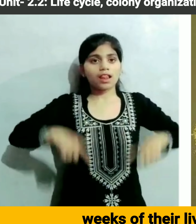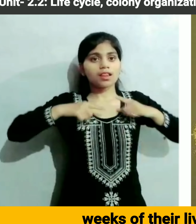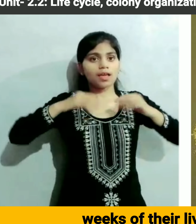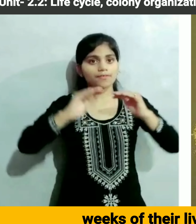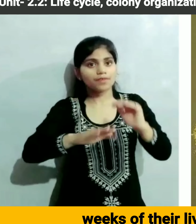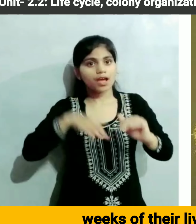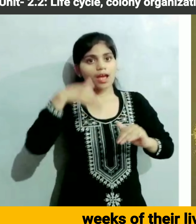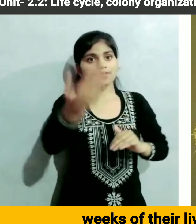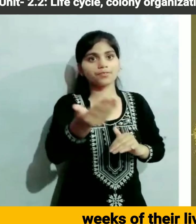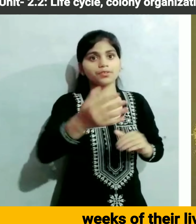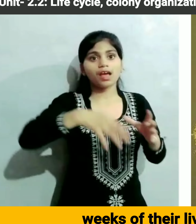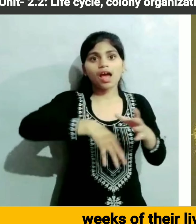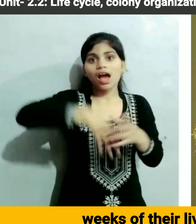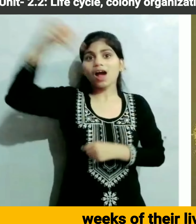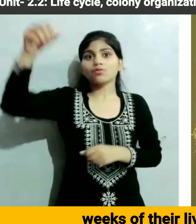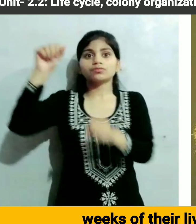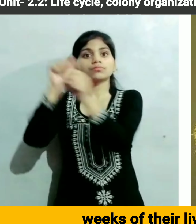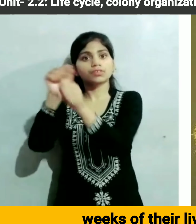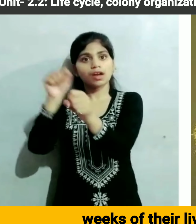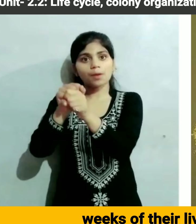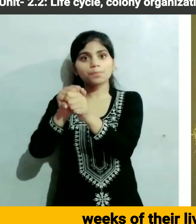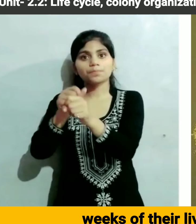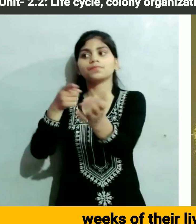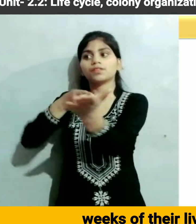outdoor duties.